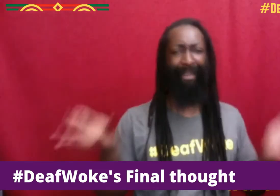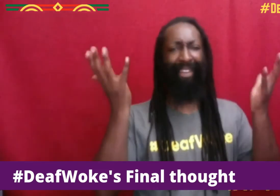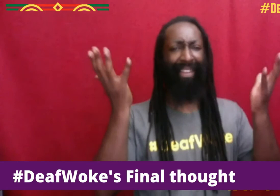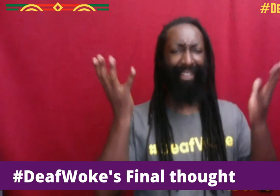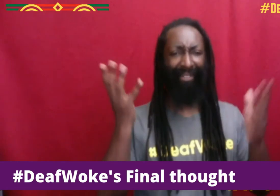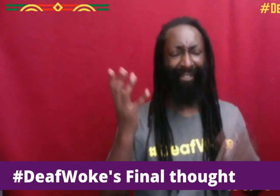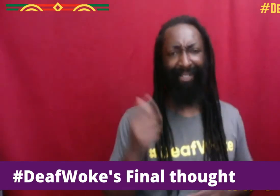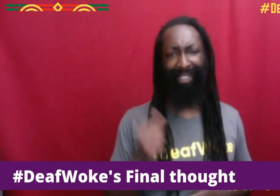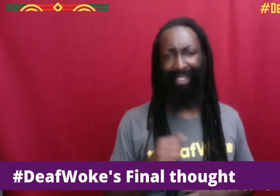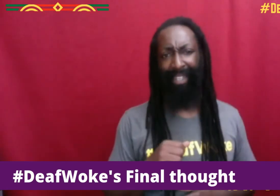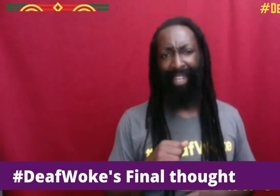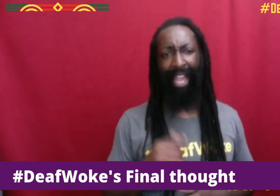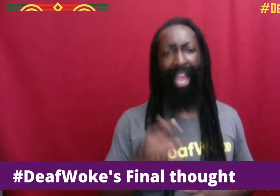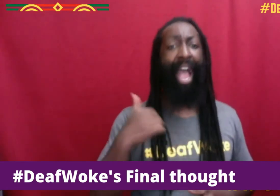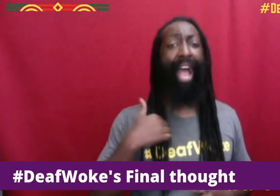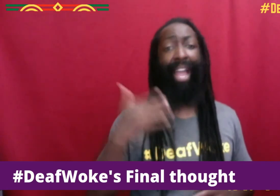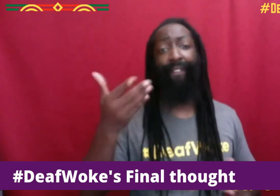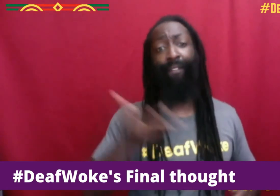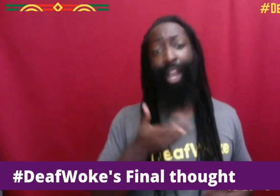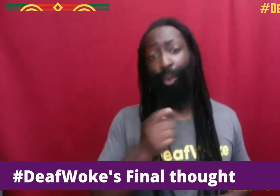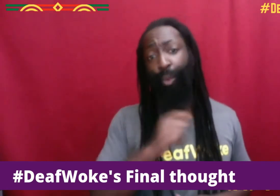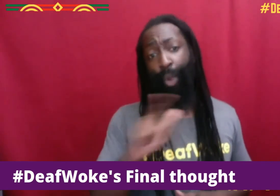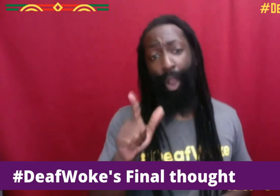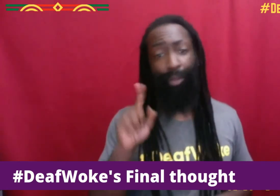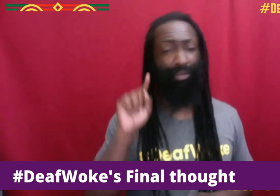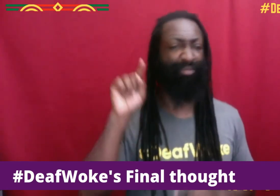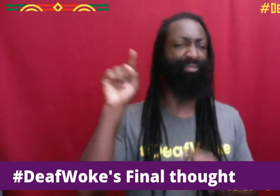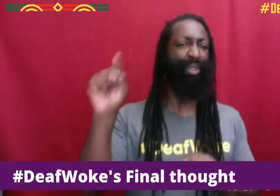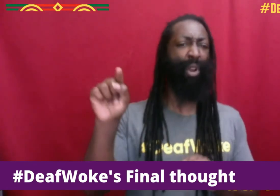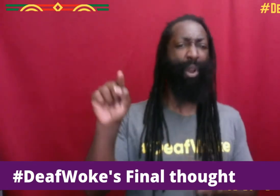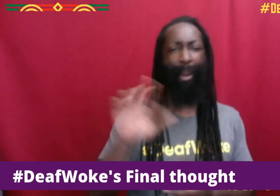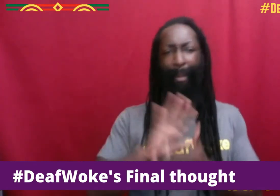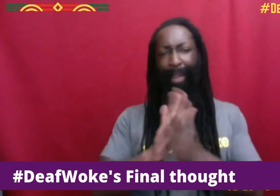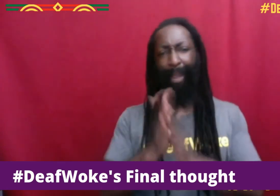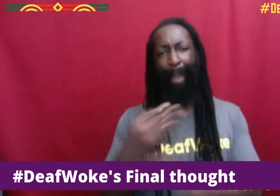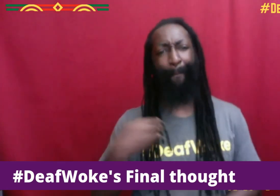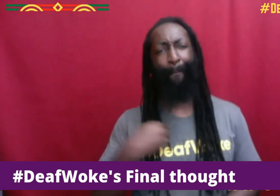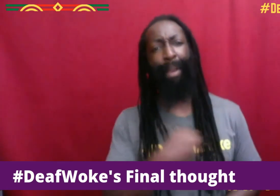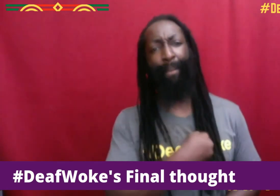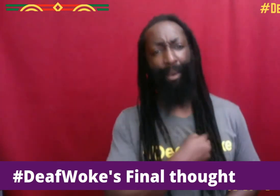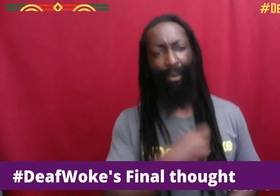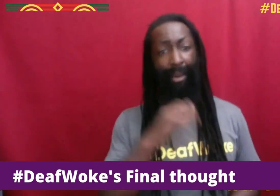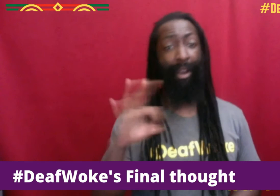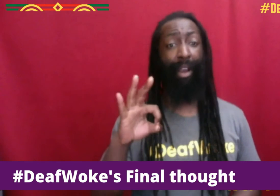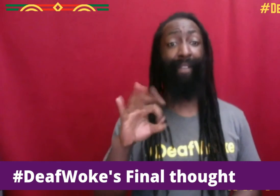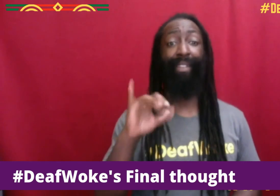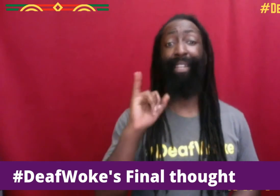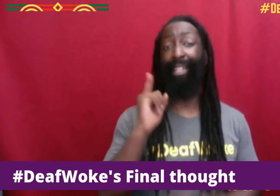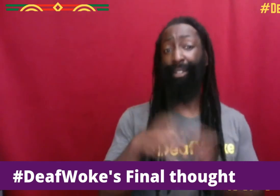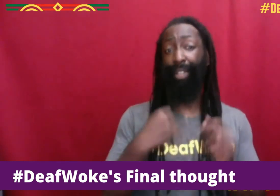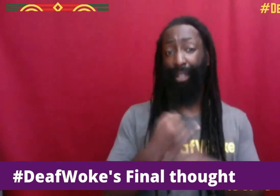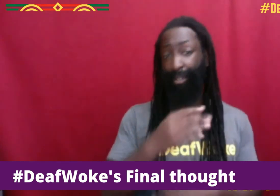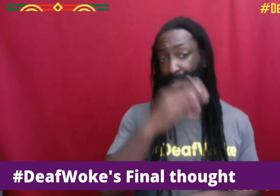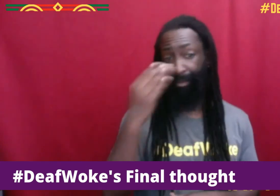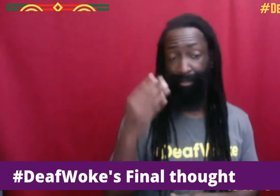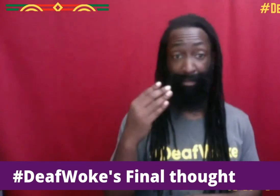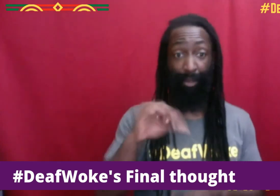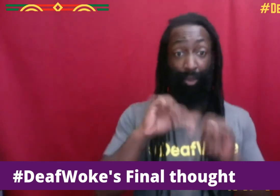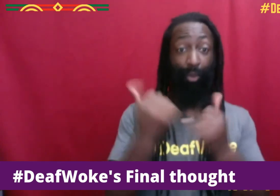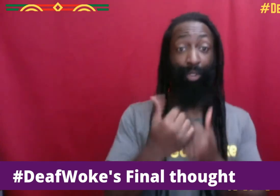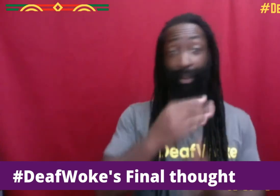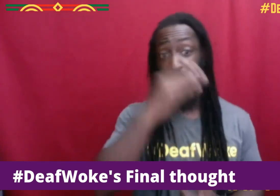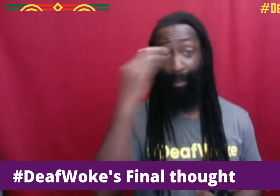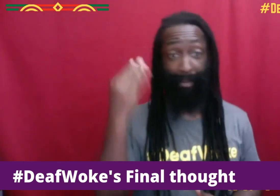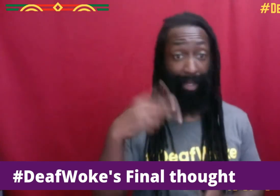and celebrate that, uplift that. I invite you all to become members of